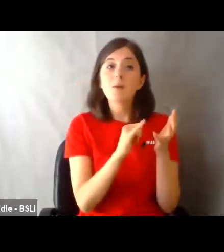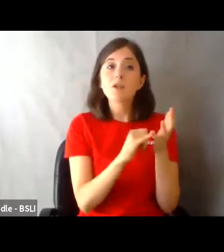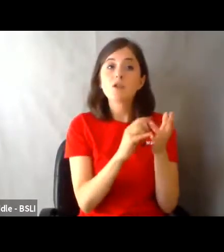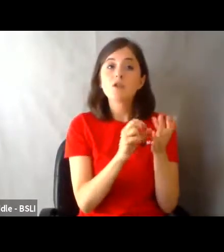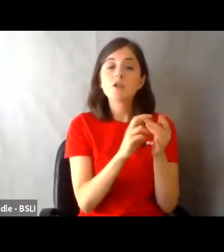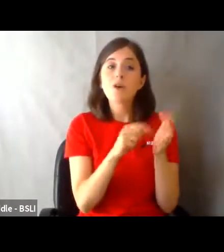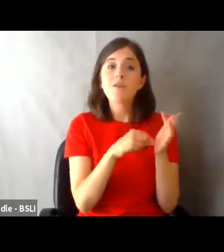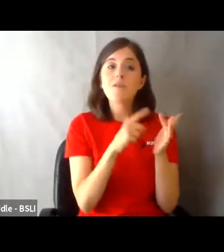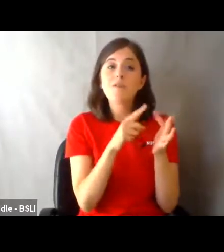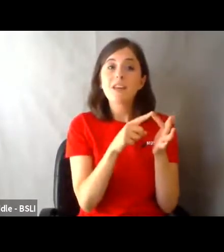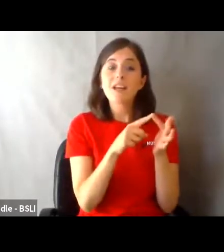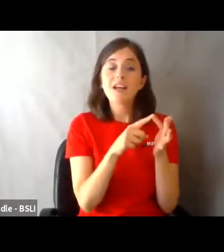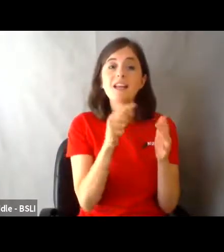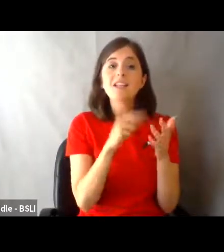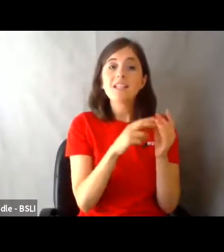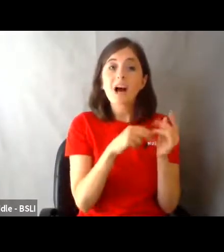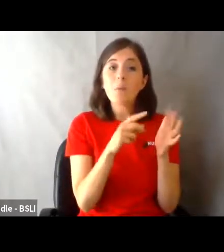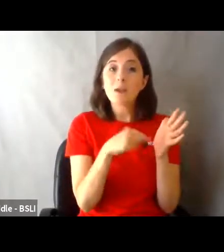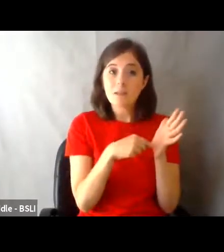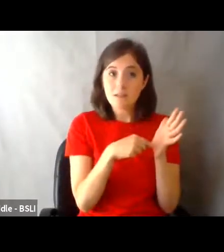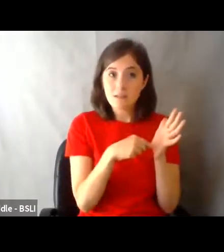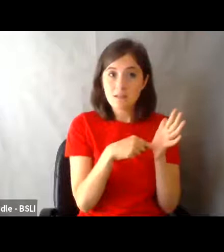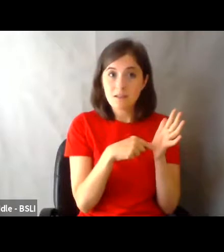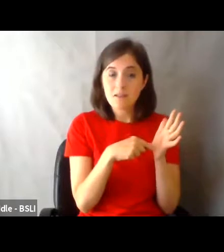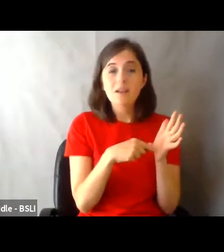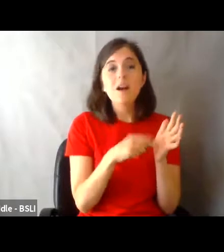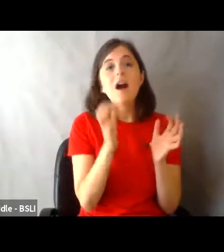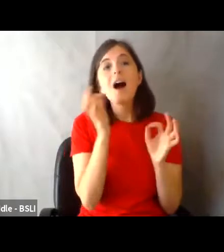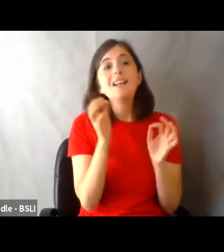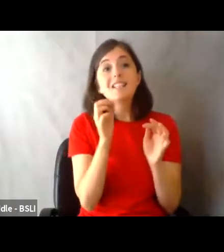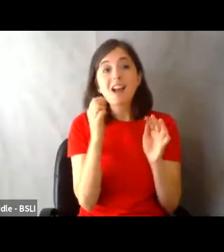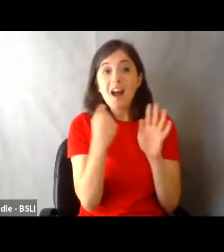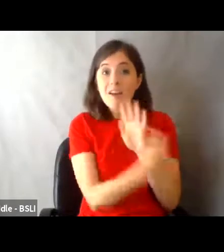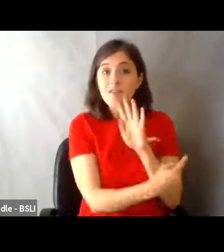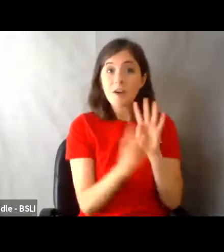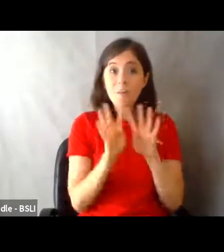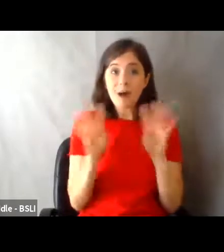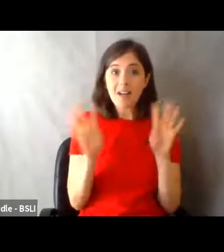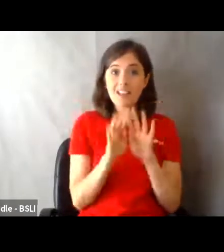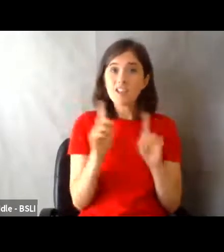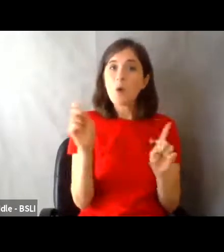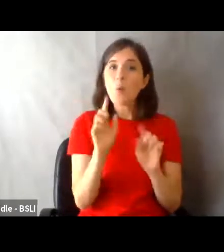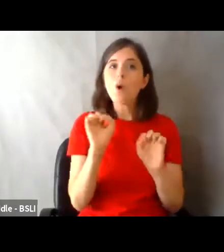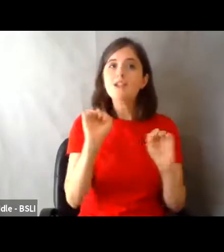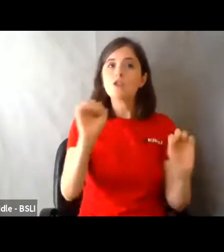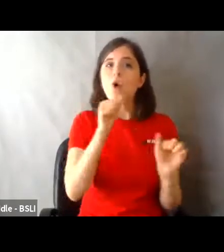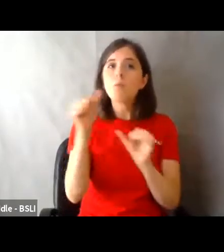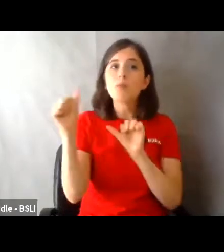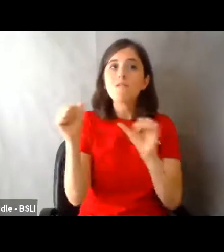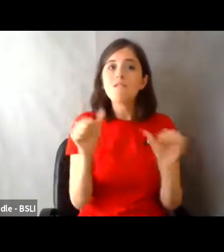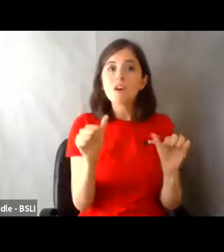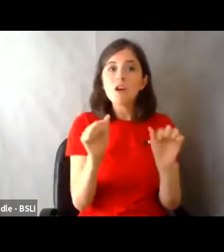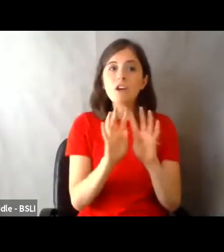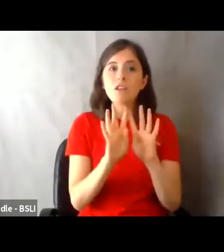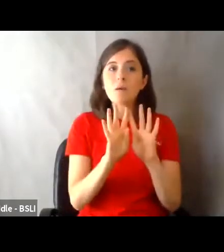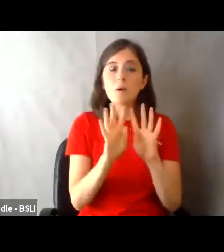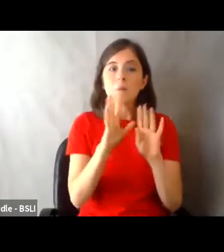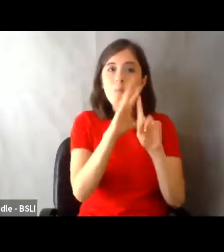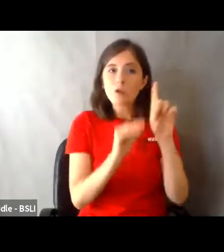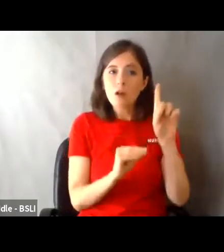of the panelists to say, what is your preferred model of a UBI? So I'm going to start with Simone.